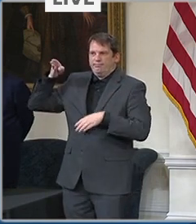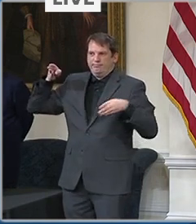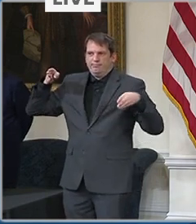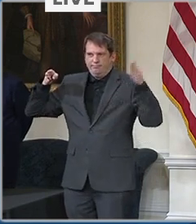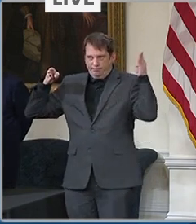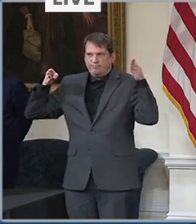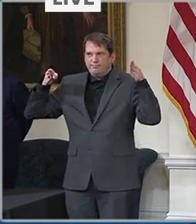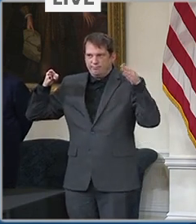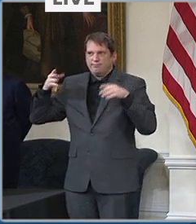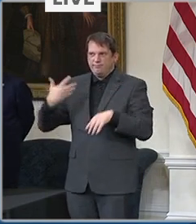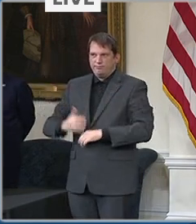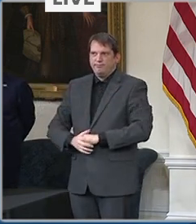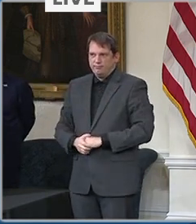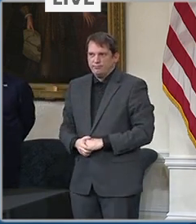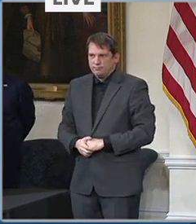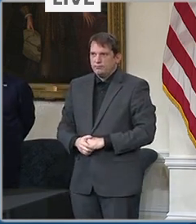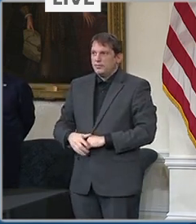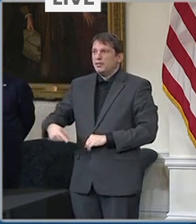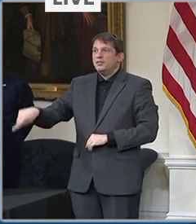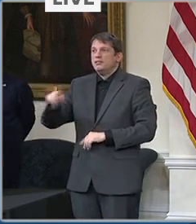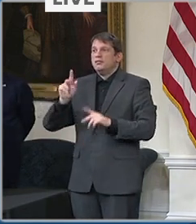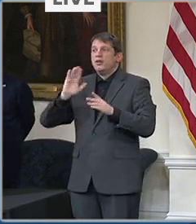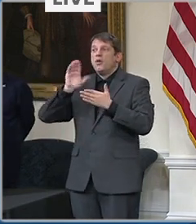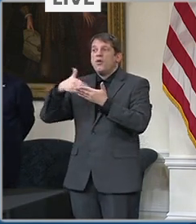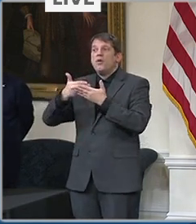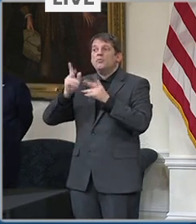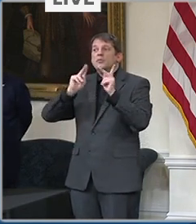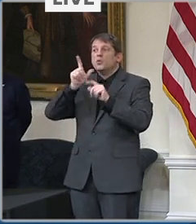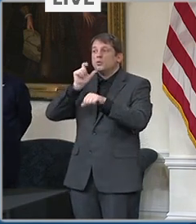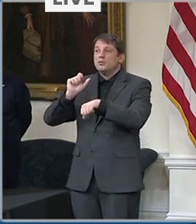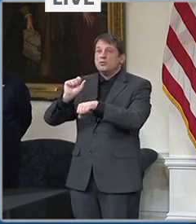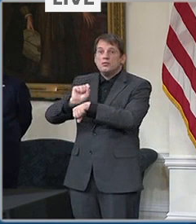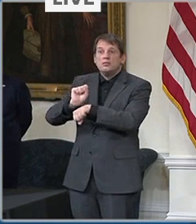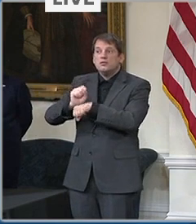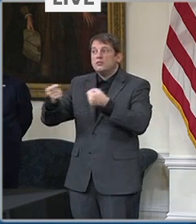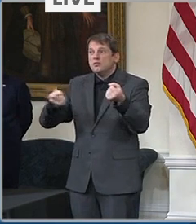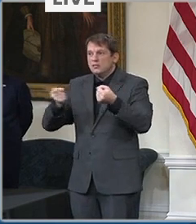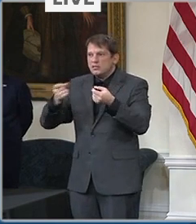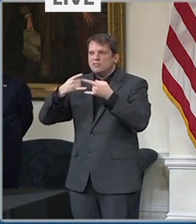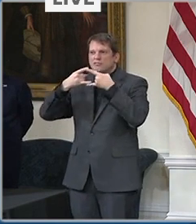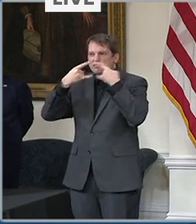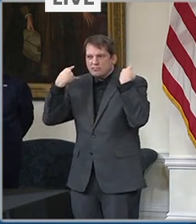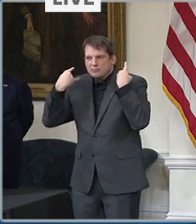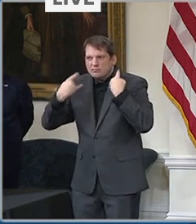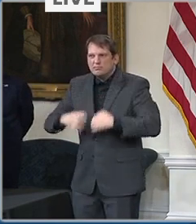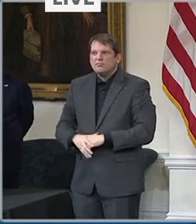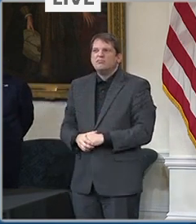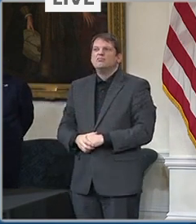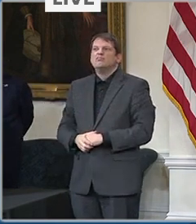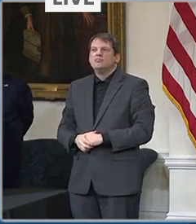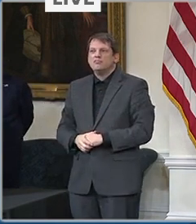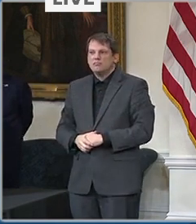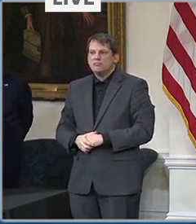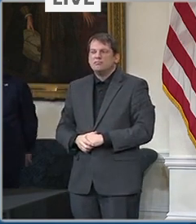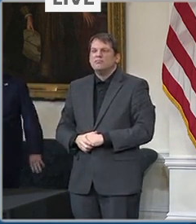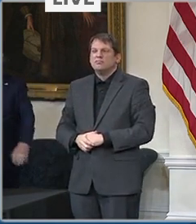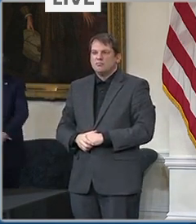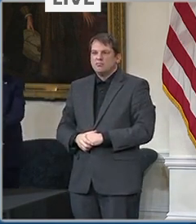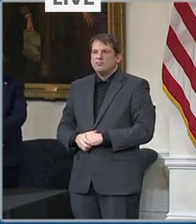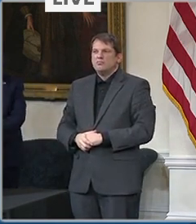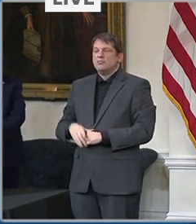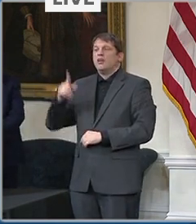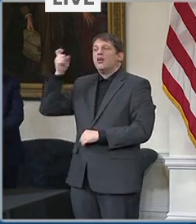of our operators are wearing face coverings. With the governor's announcement that about closing public-facing government